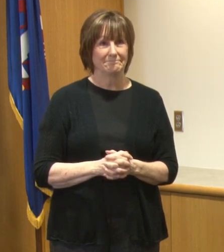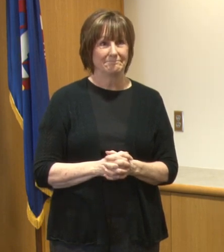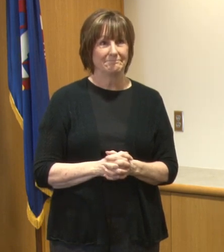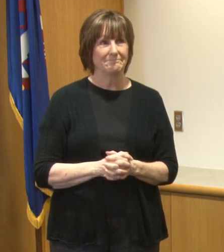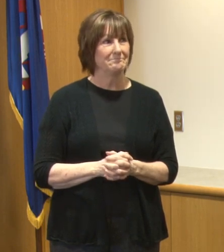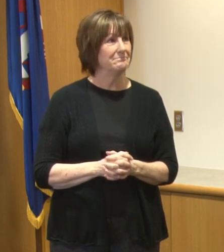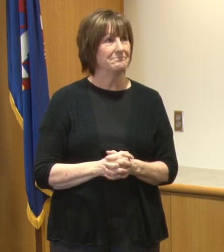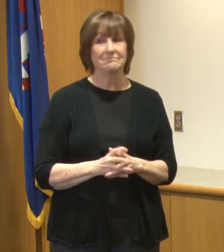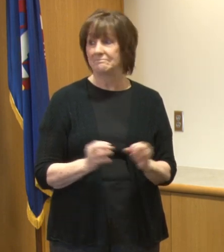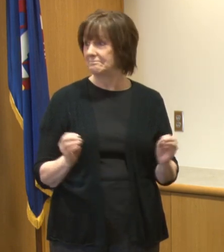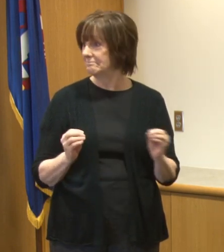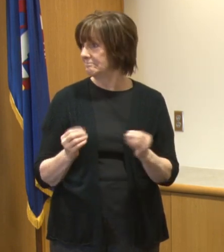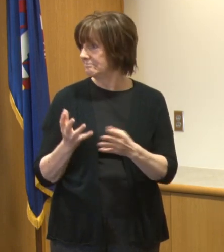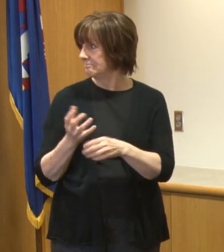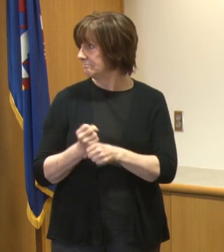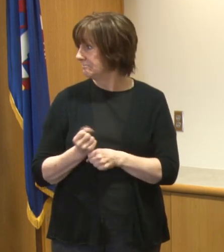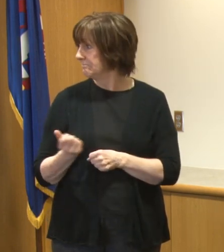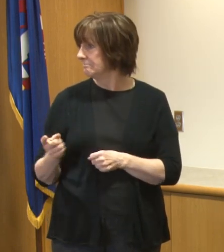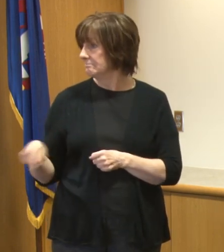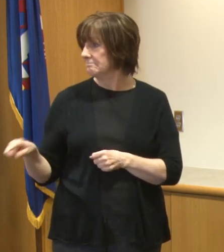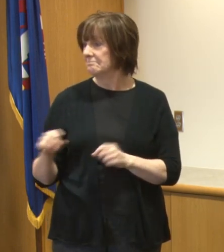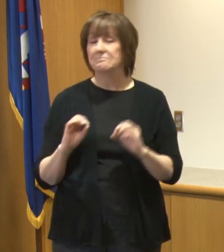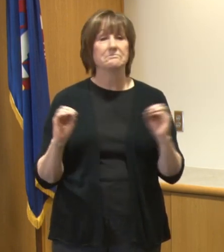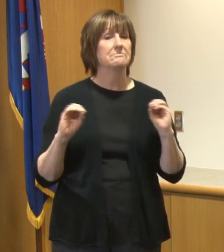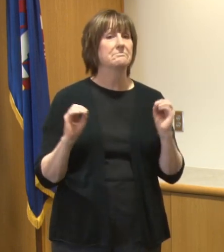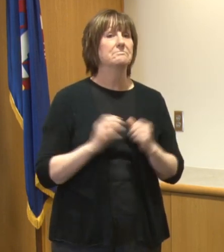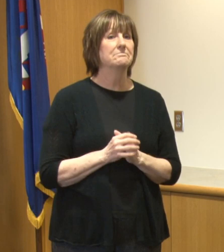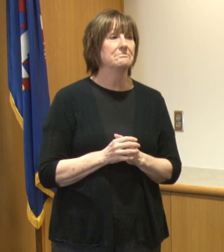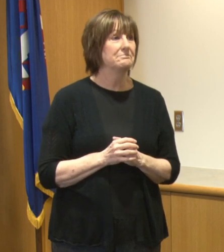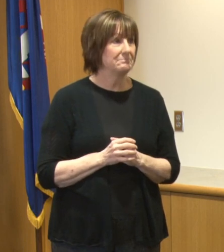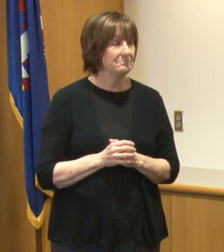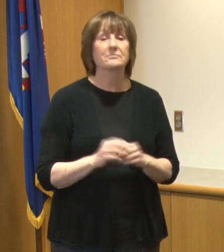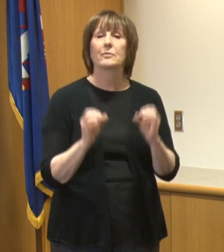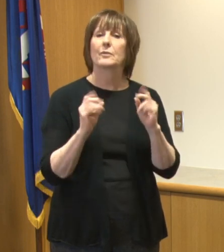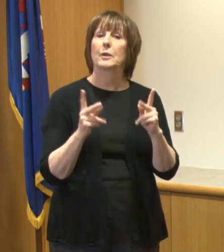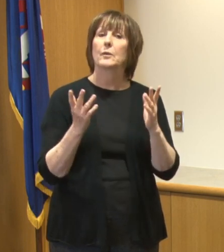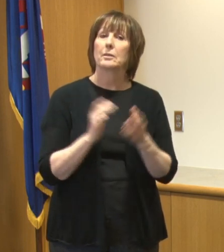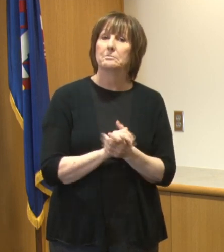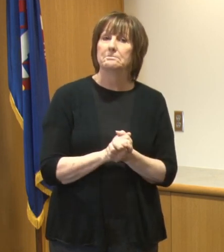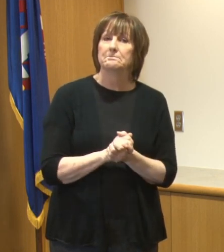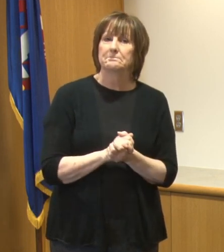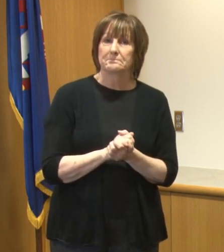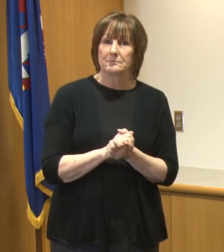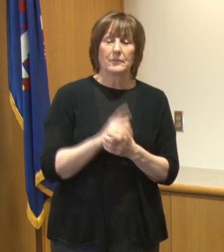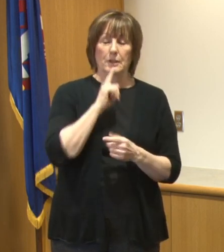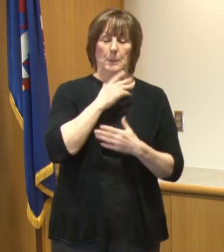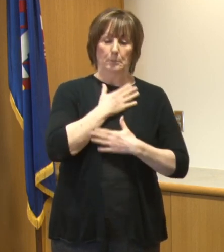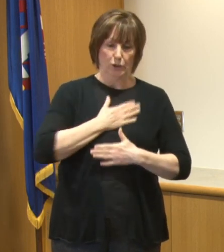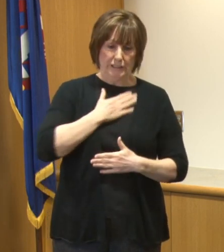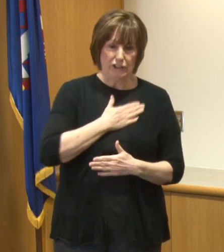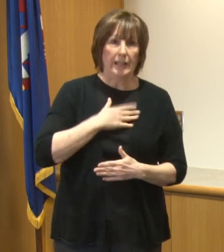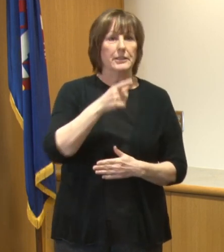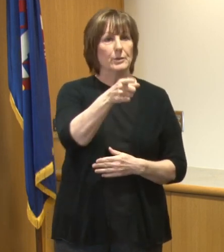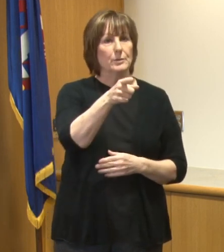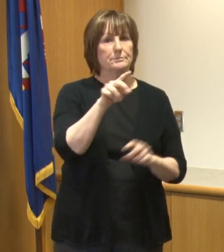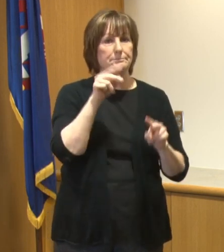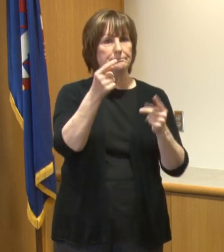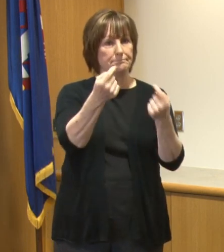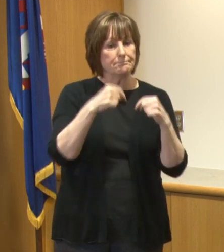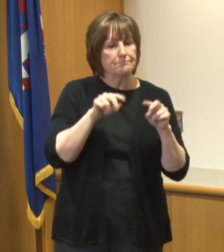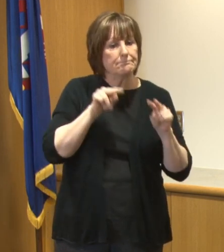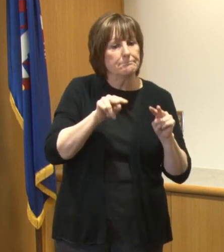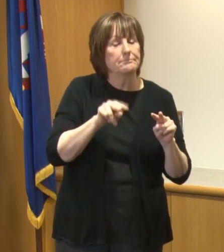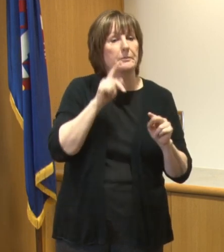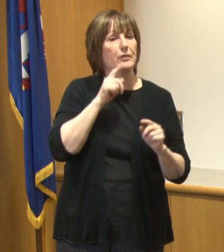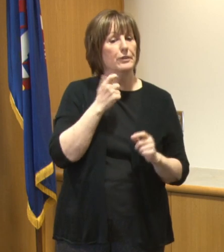Any coming in? No? All right, well, we appreciate you tuning in for